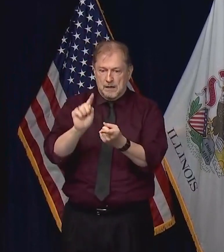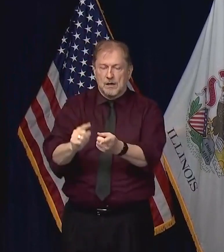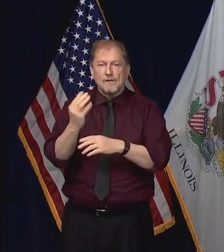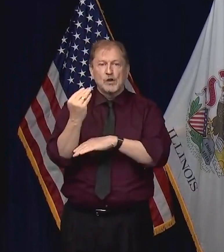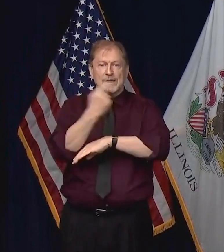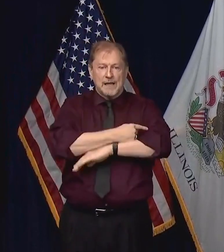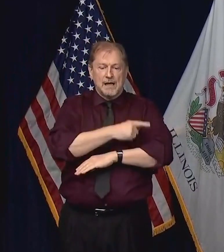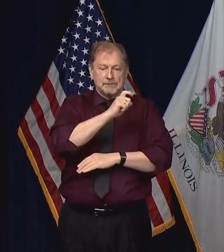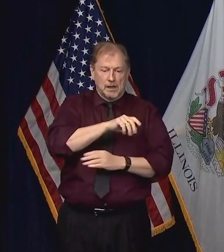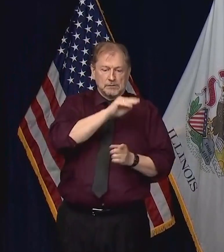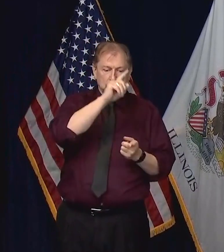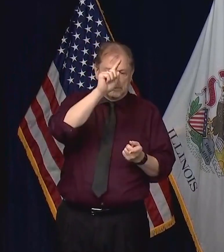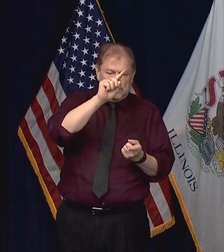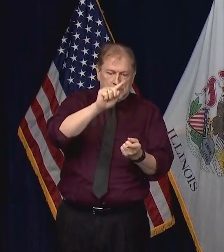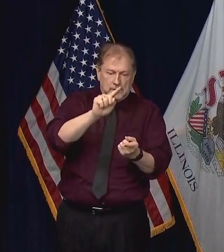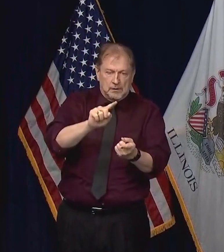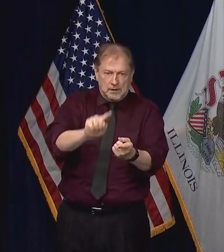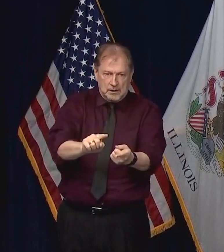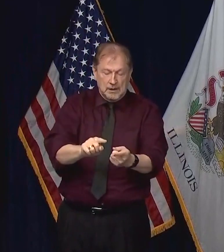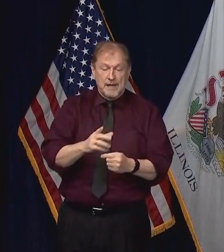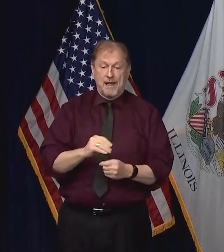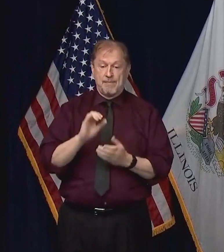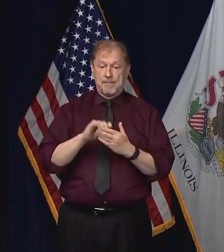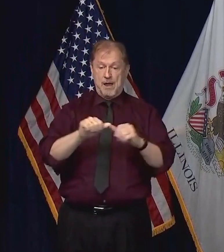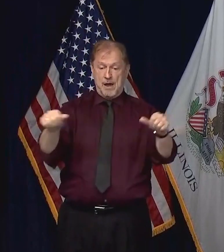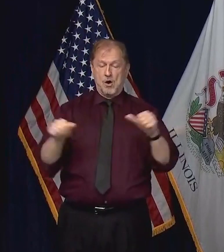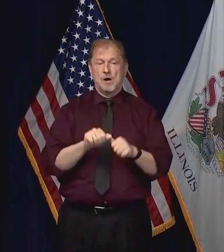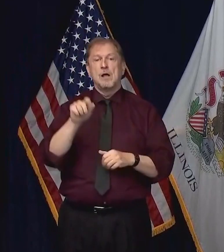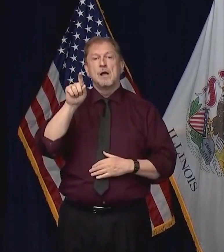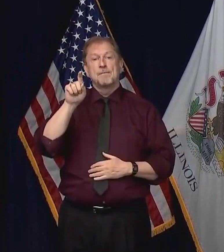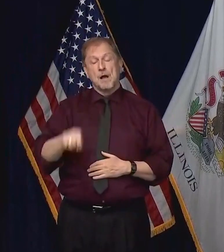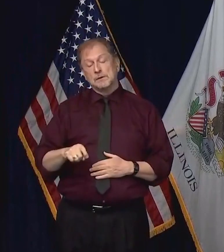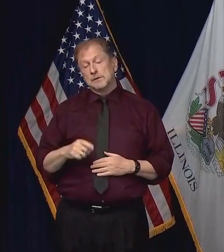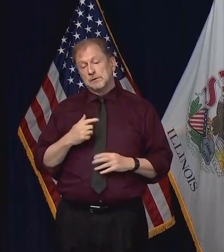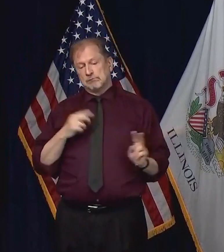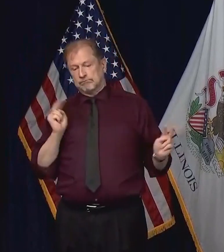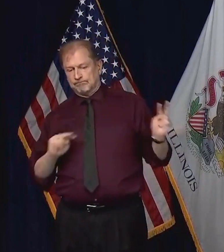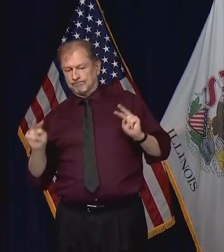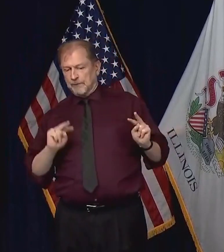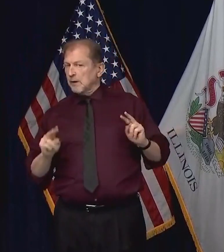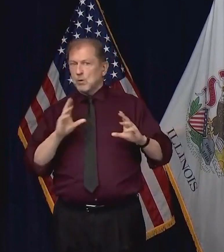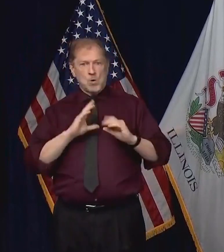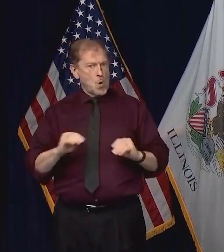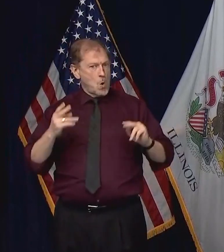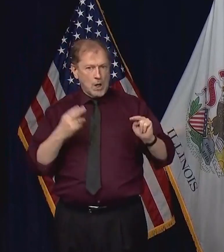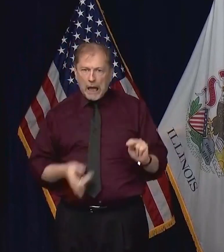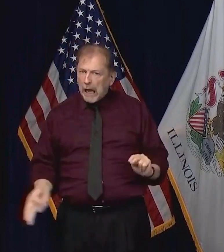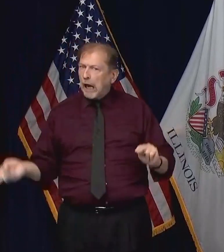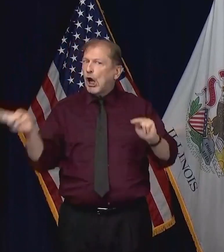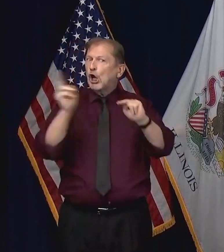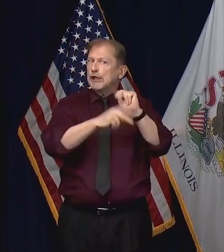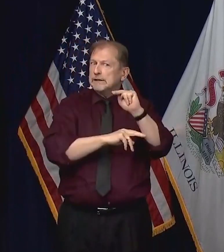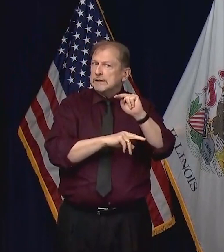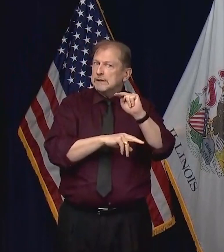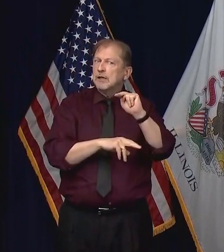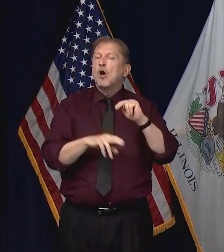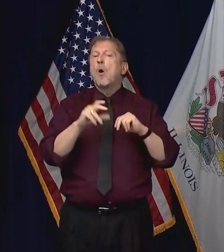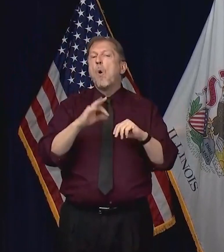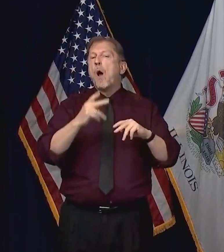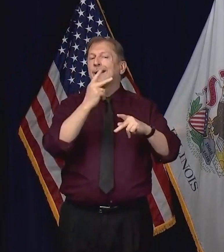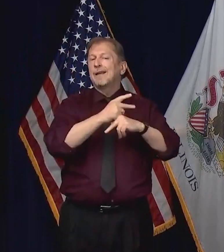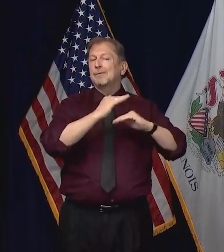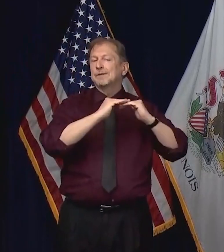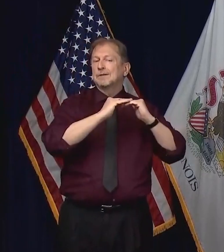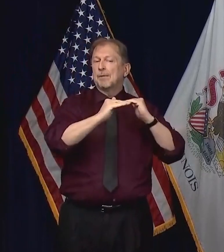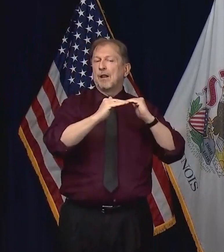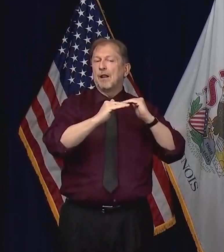period. And a region must have either not had an overall increase or must have maintained overall